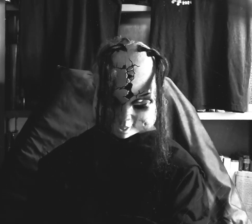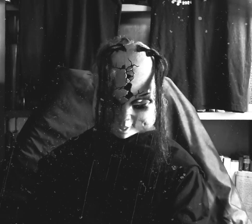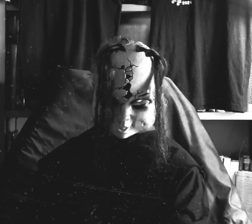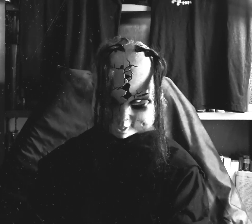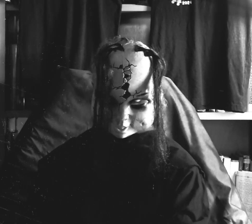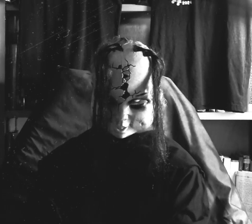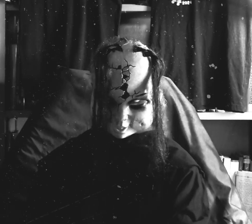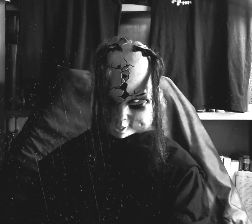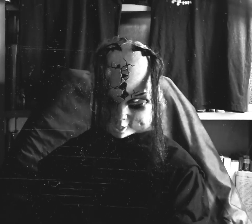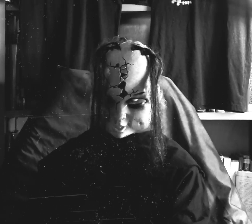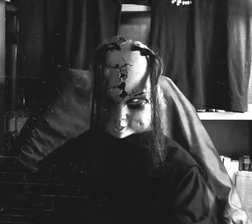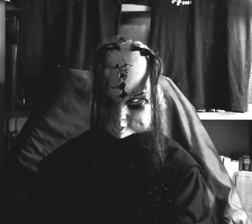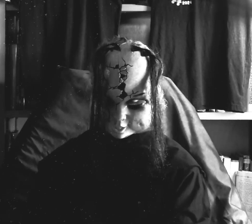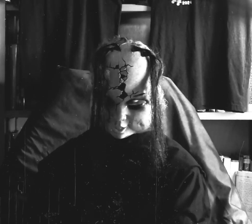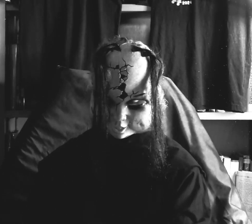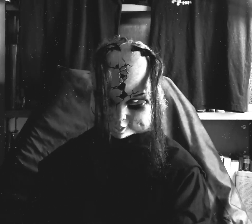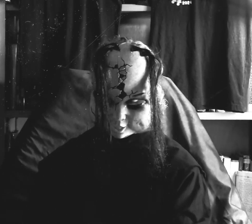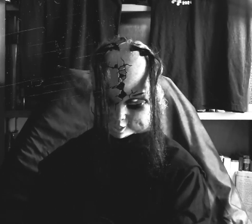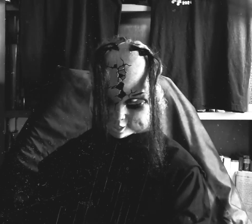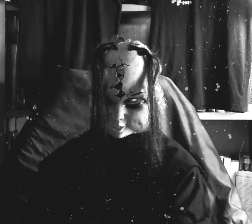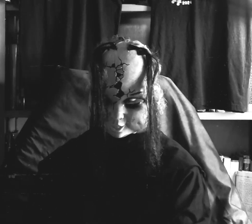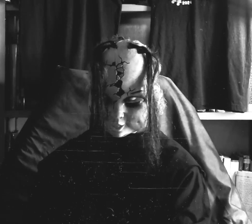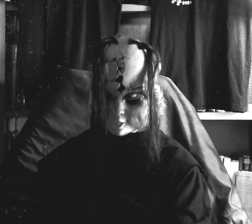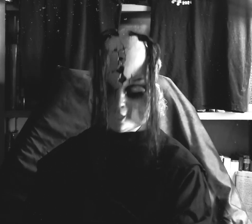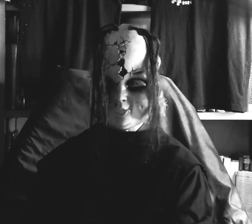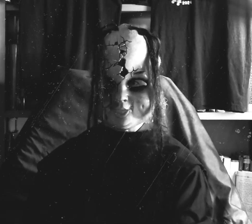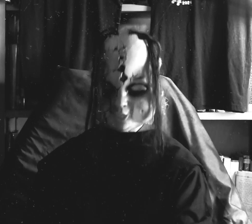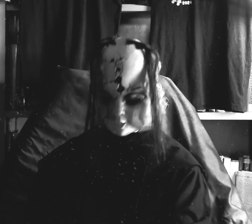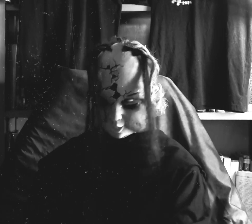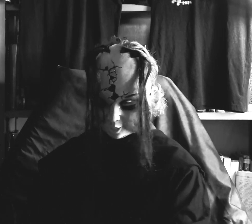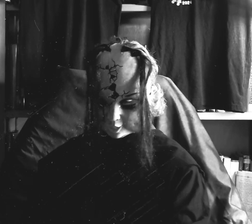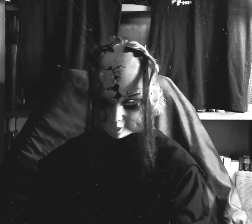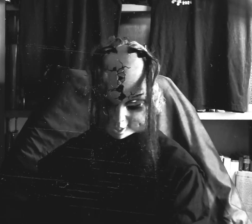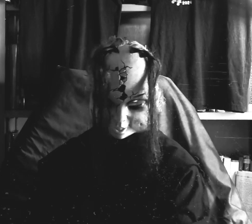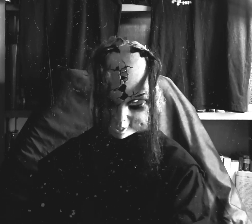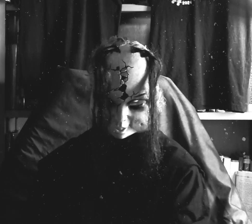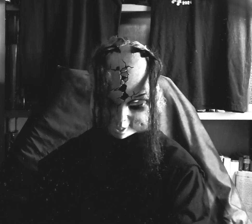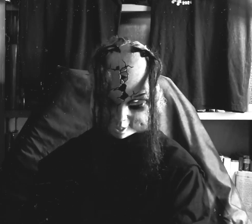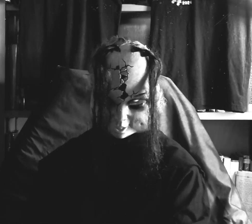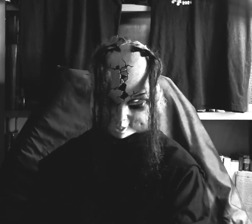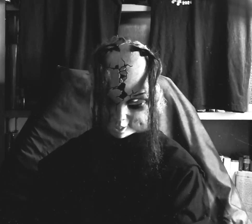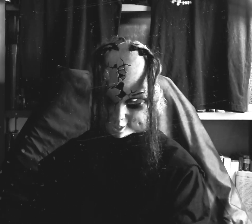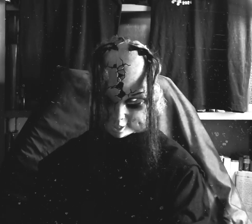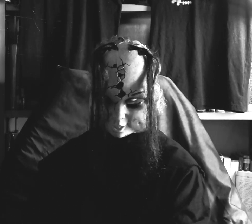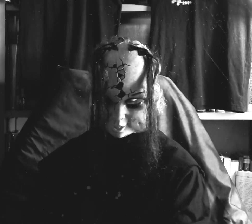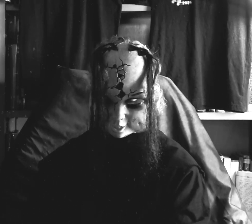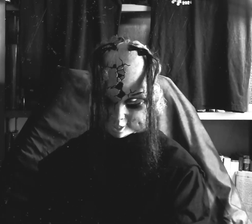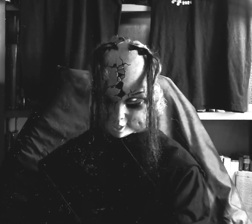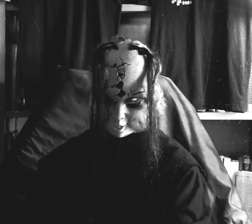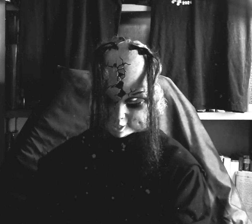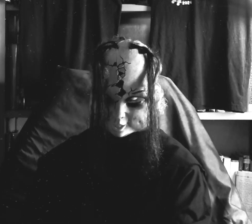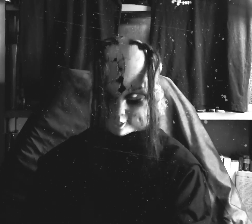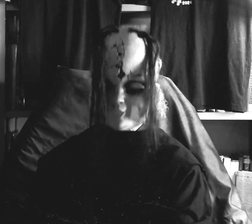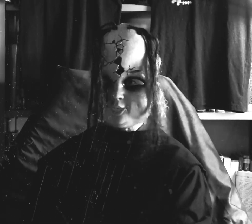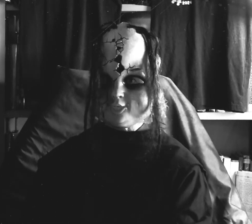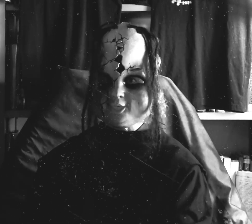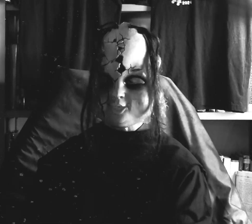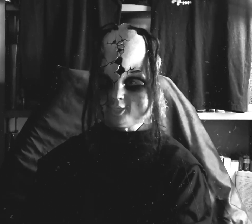morning, a traveler brought word to the villagers that a beautiful woman lay dead on the riverbank. That is where they